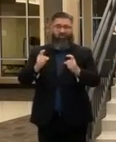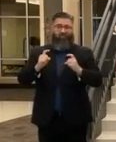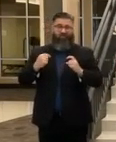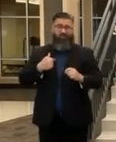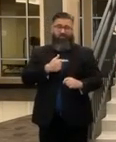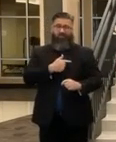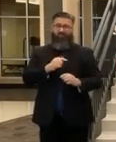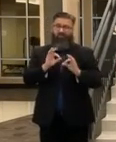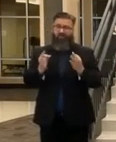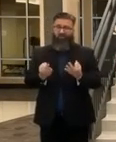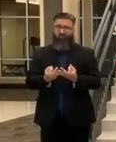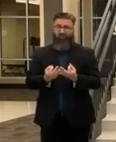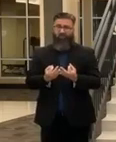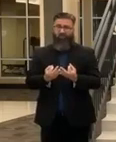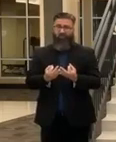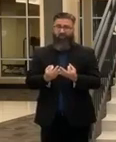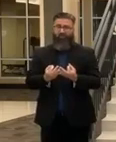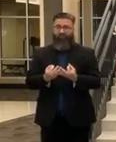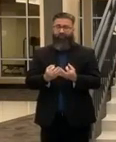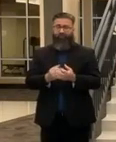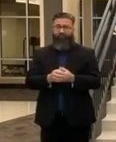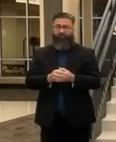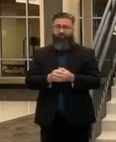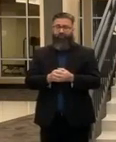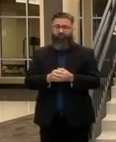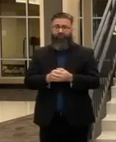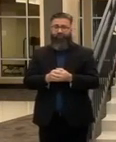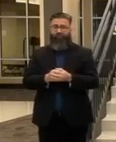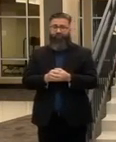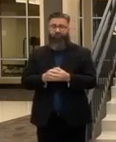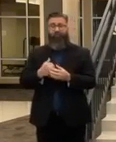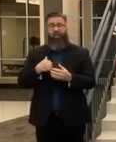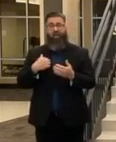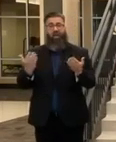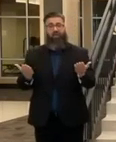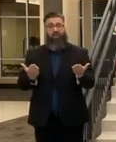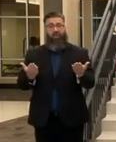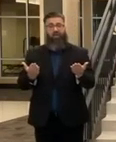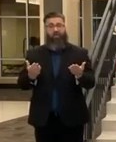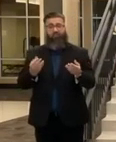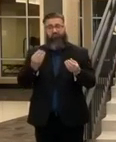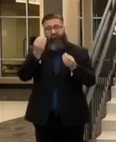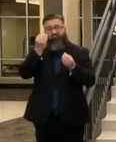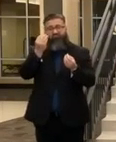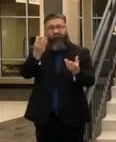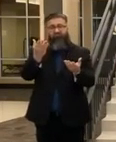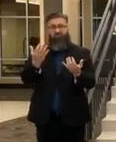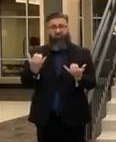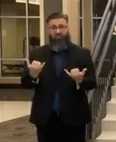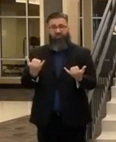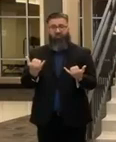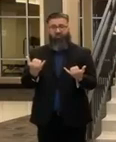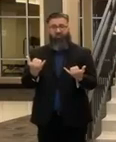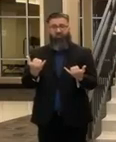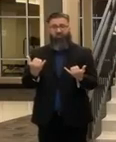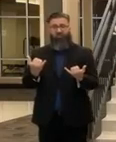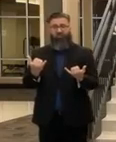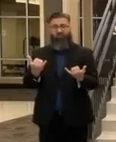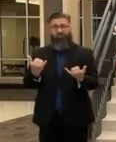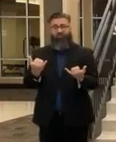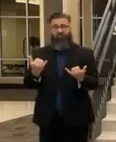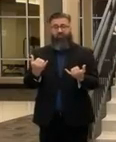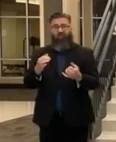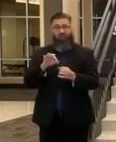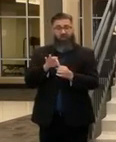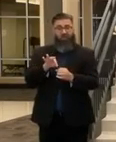season. And I'm here to share with you this morning that the spirit of neighbor